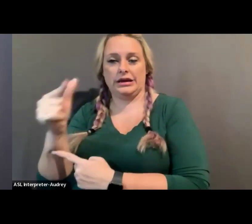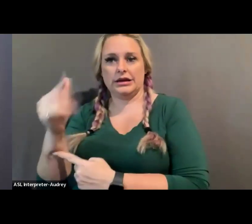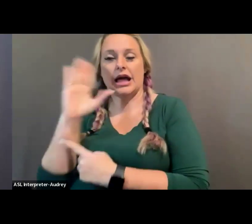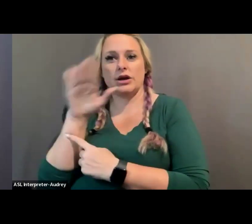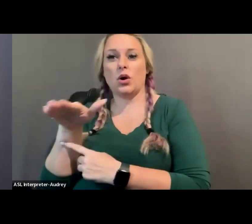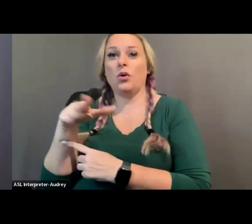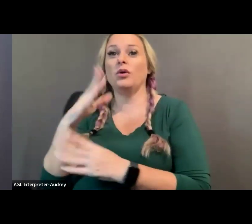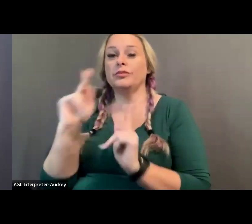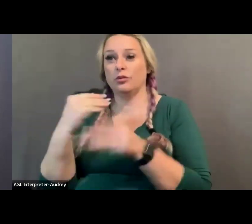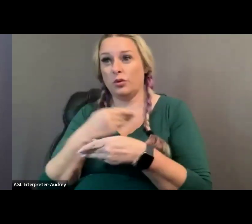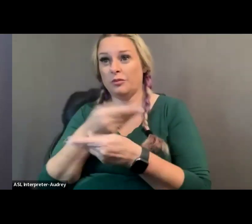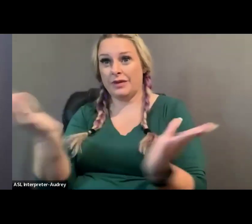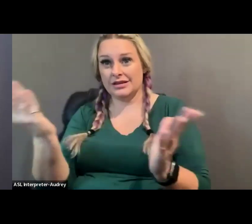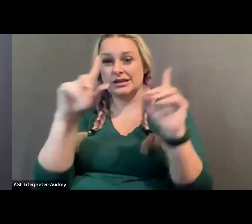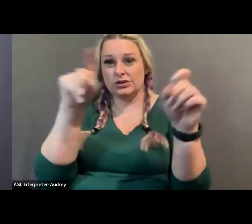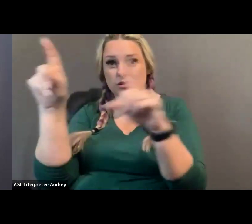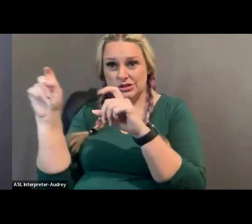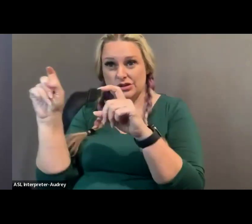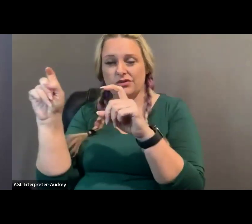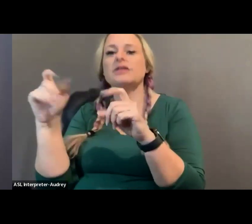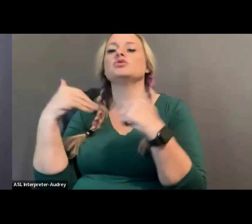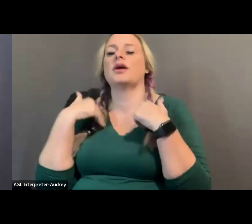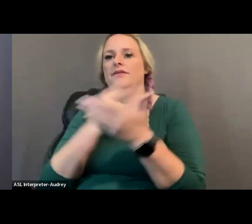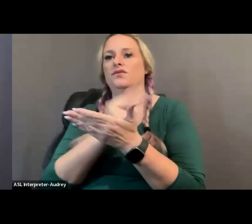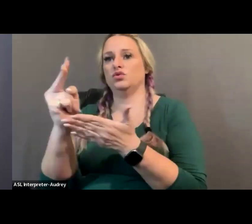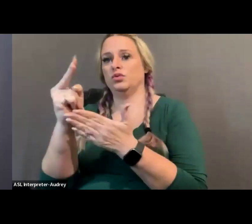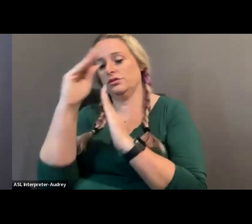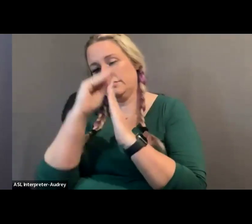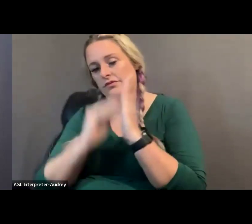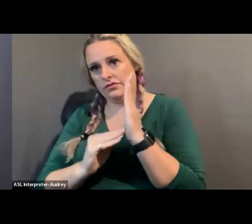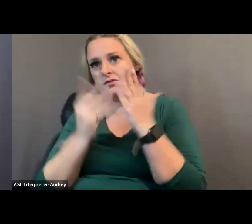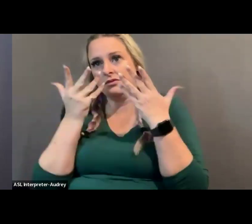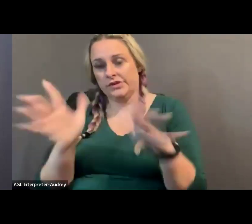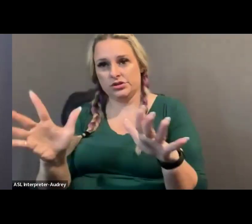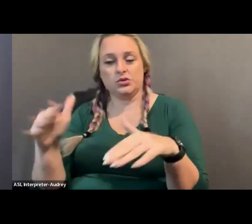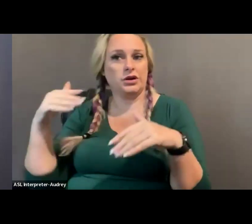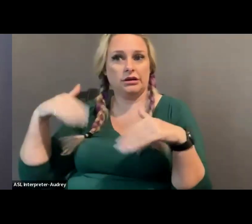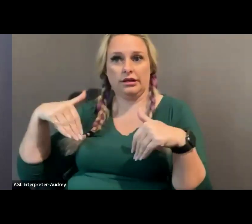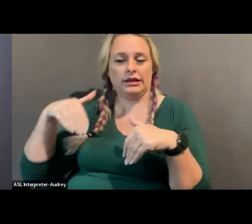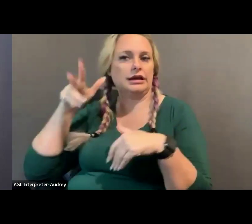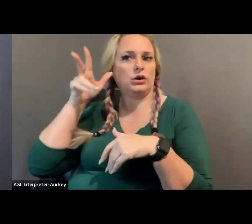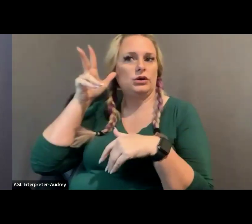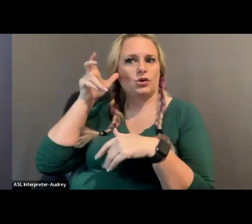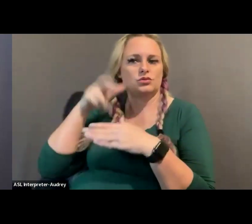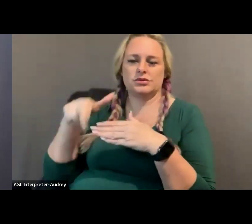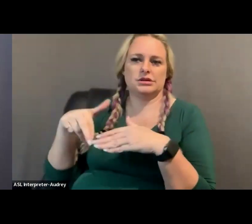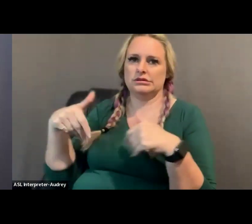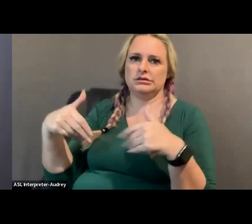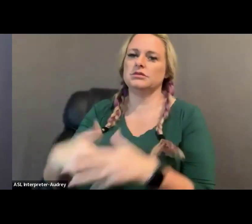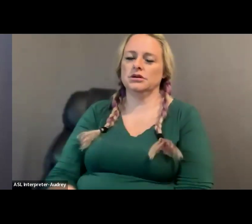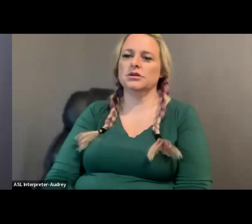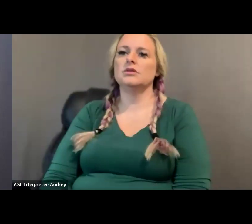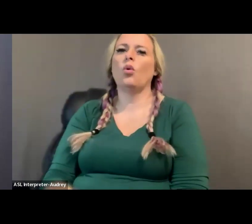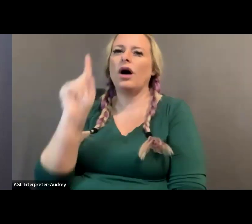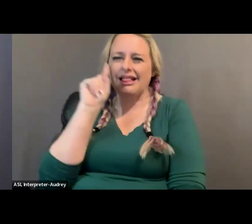that was given the surveys has 2 weeks to complete that survey. We have not heard the results of that yet. I think